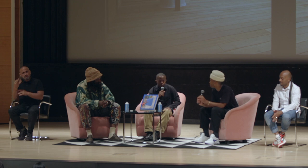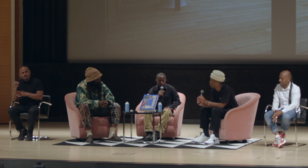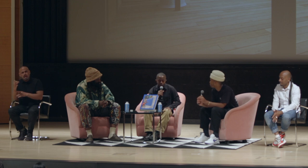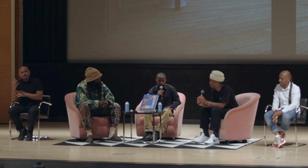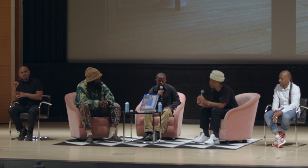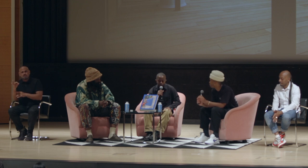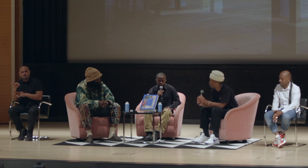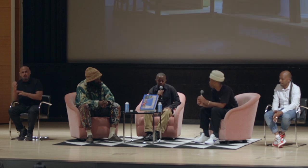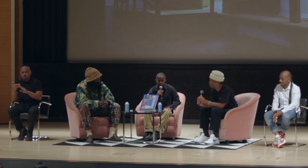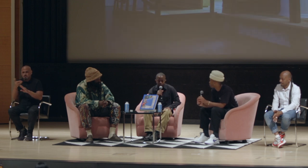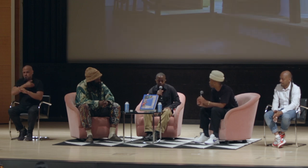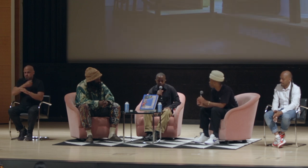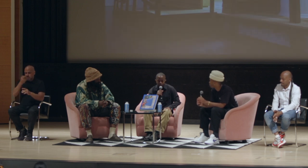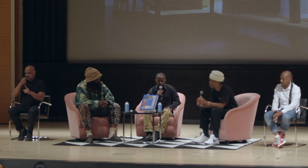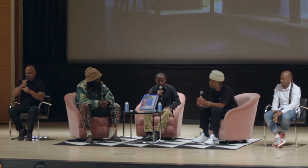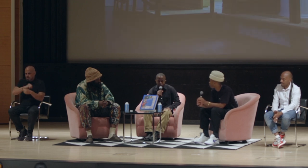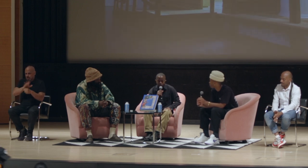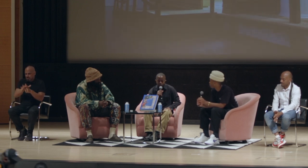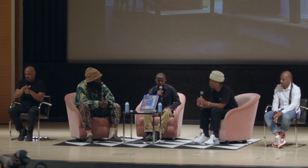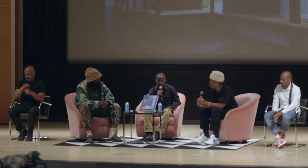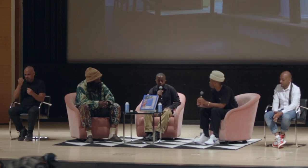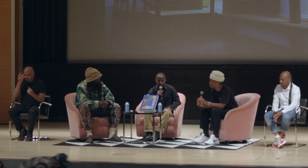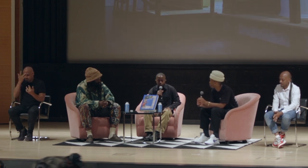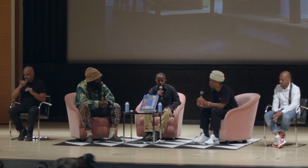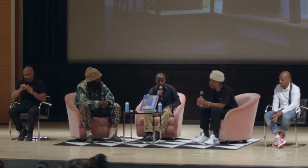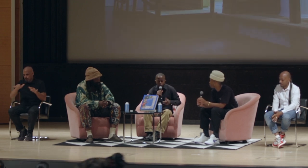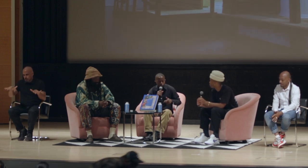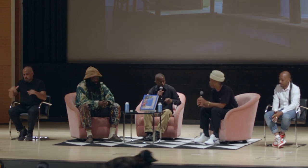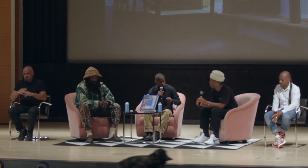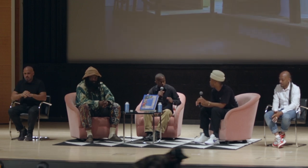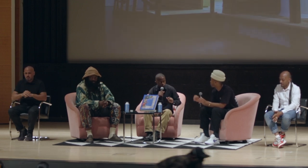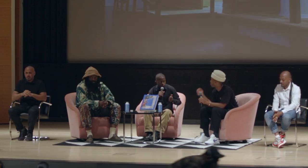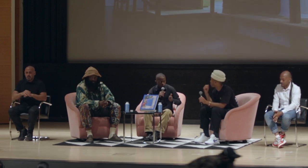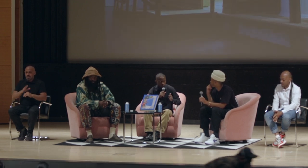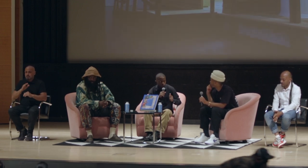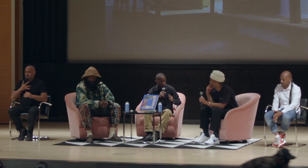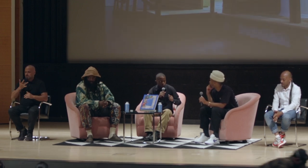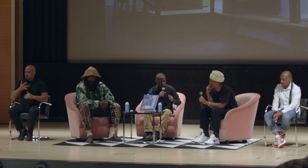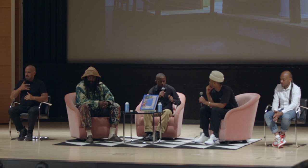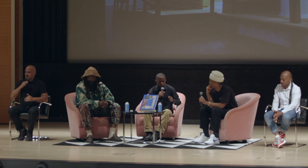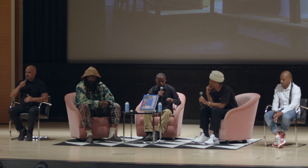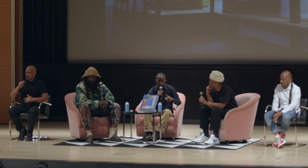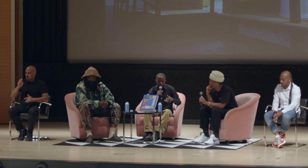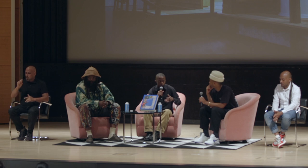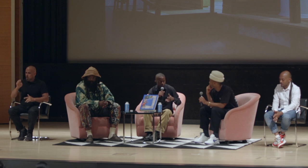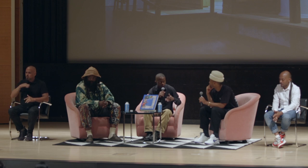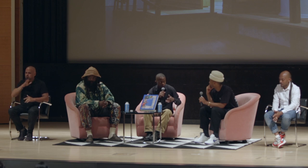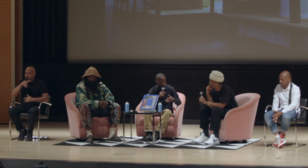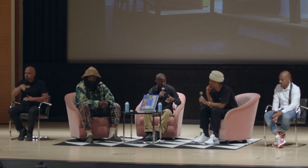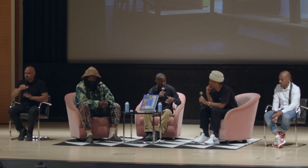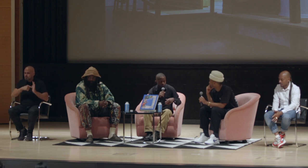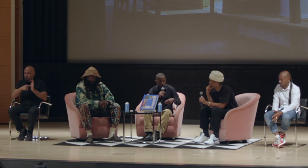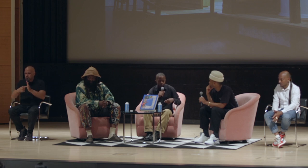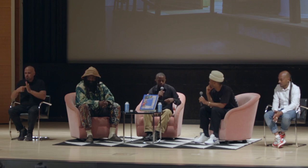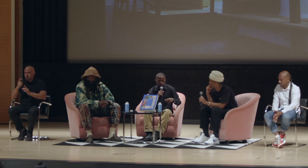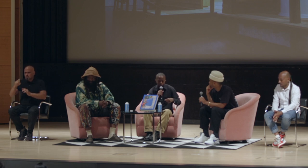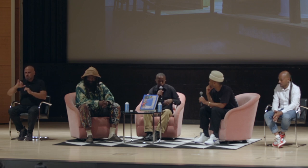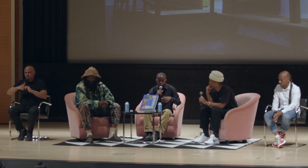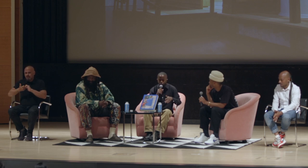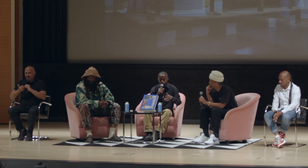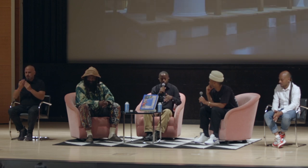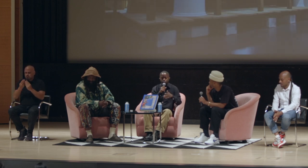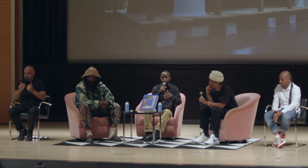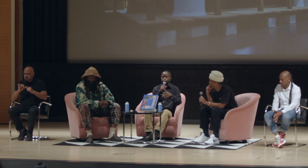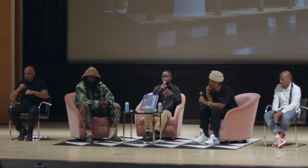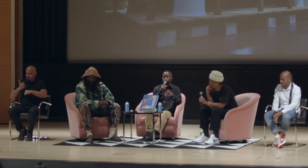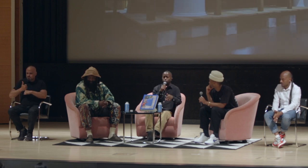2019, even pre-pandemic, and the tone of the show was always supposed to be sort of the way it materialized. It